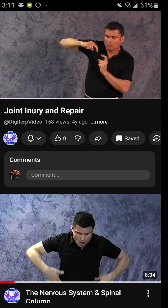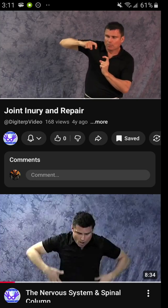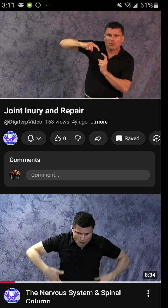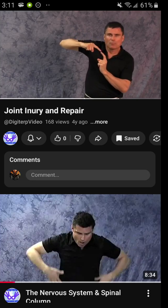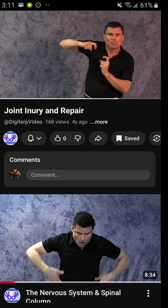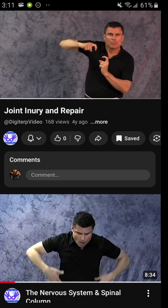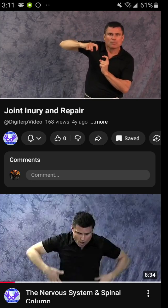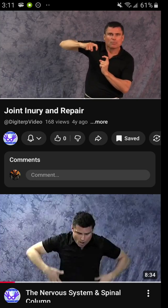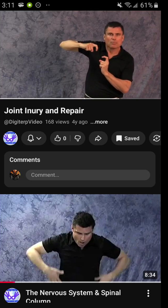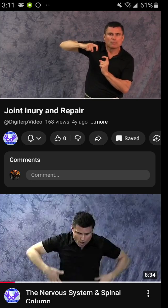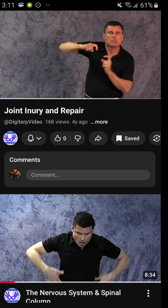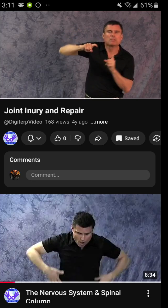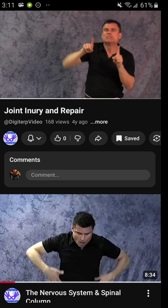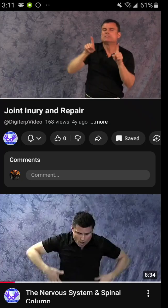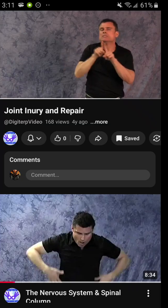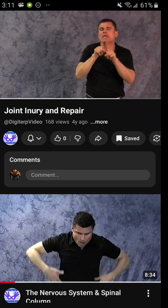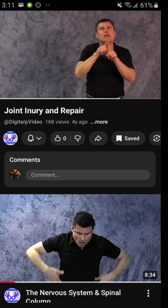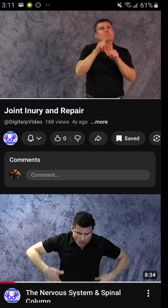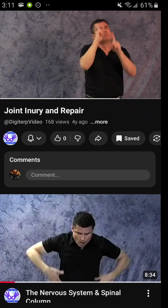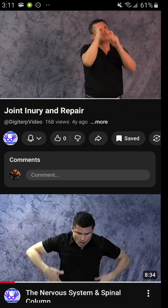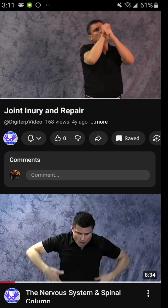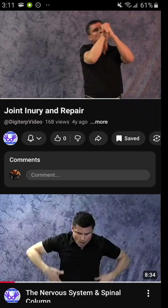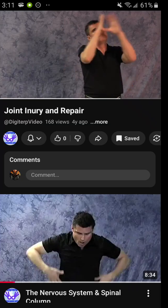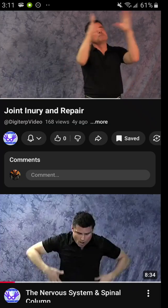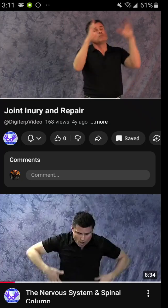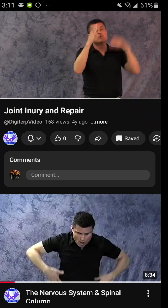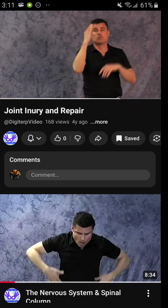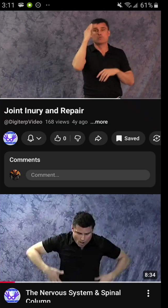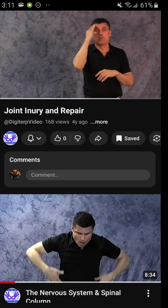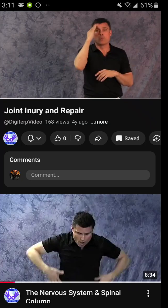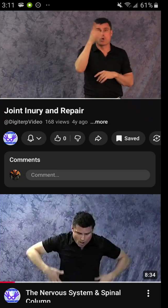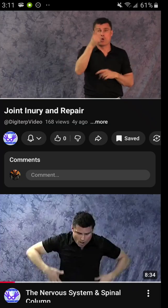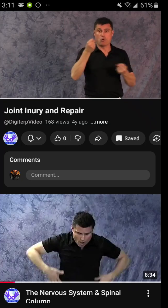using their joint